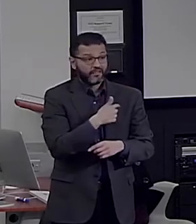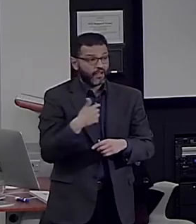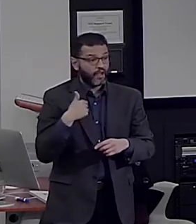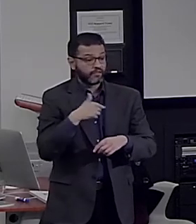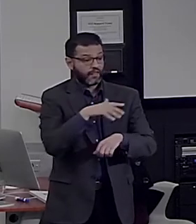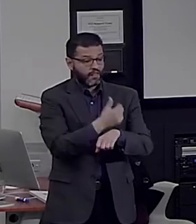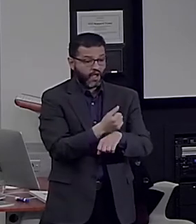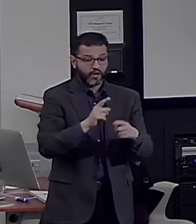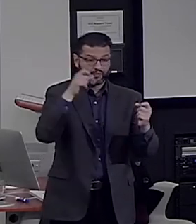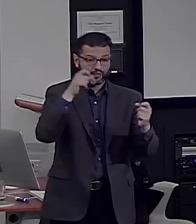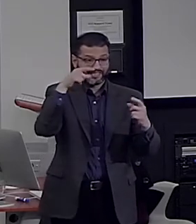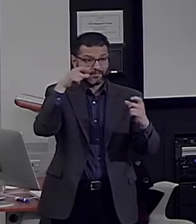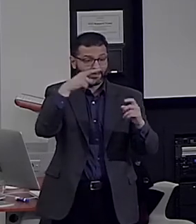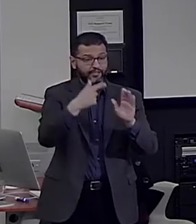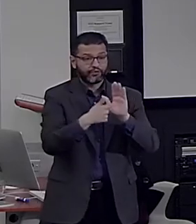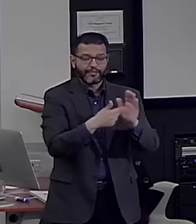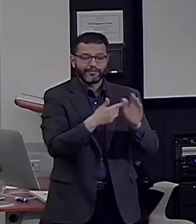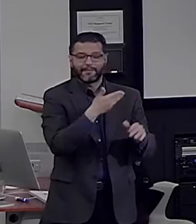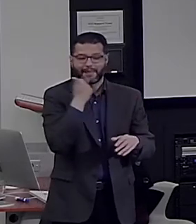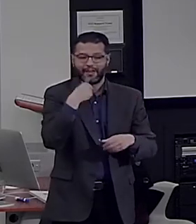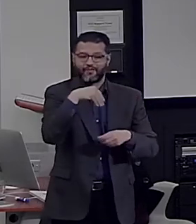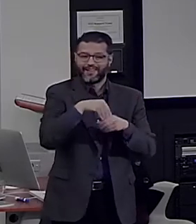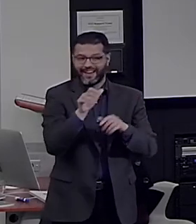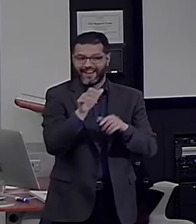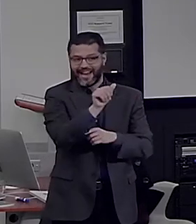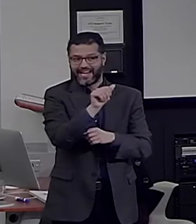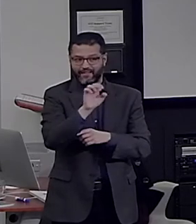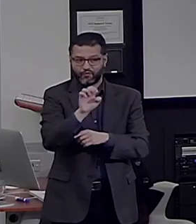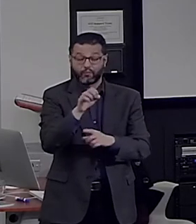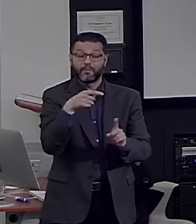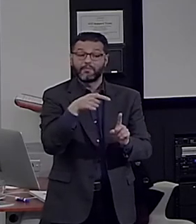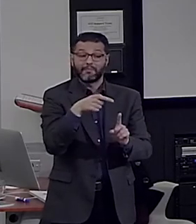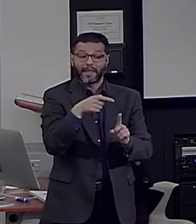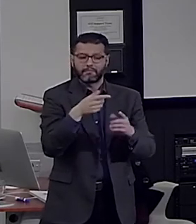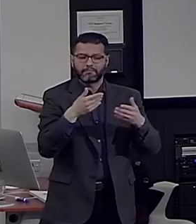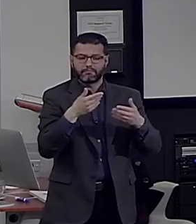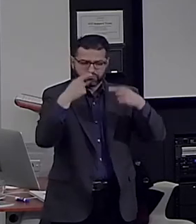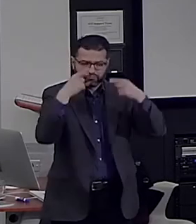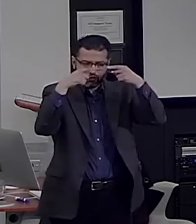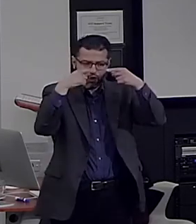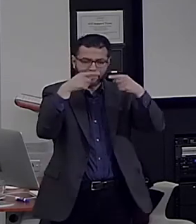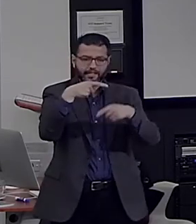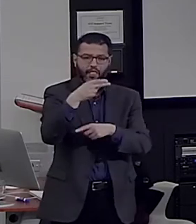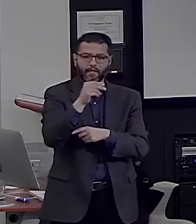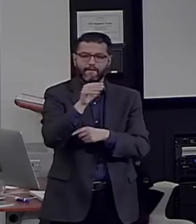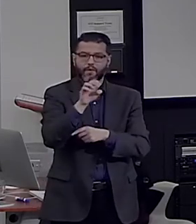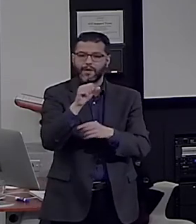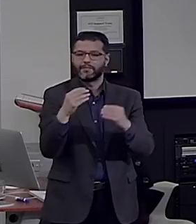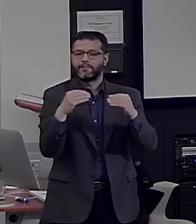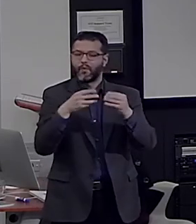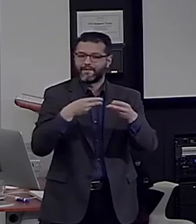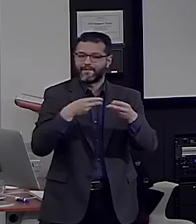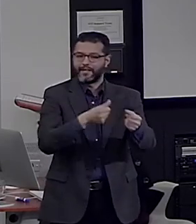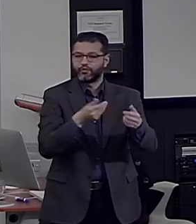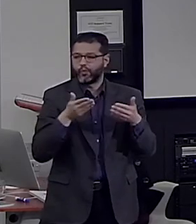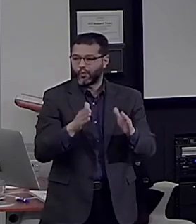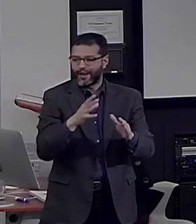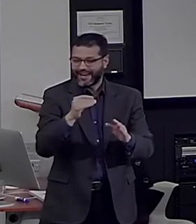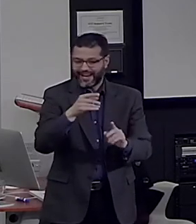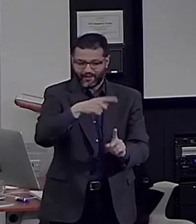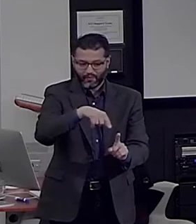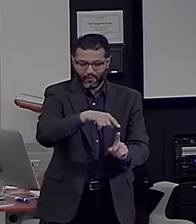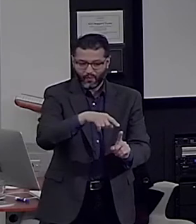is much better in this active group and so they're processing these phonemes in a much more efficient way and they haven't had language